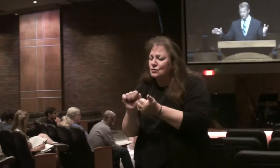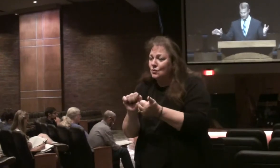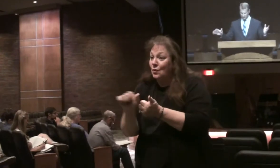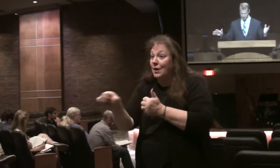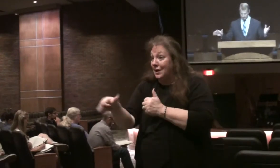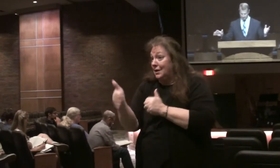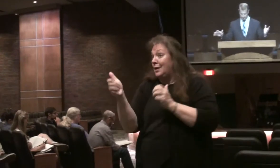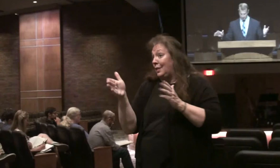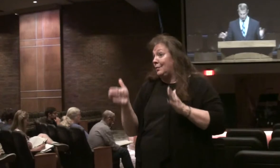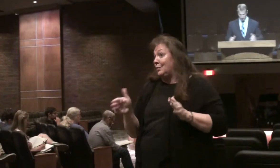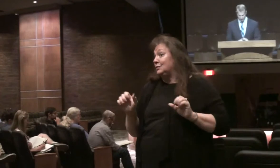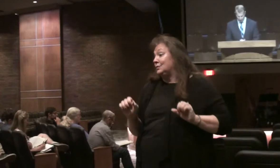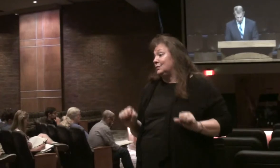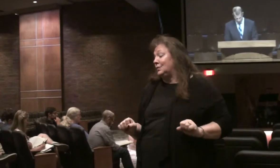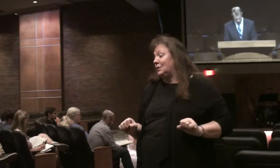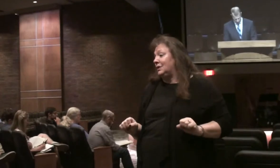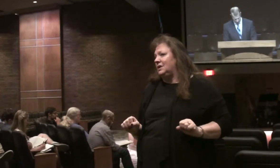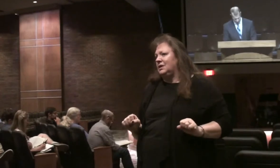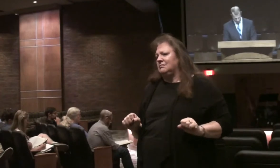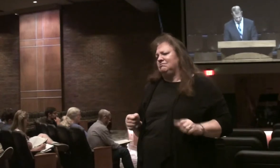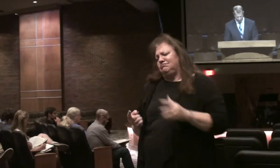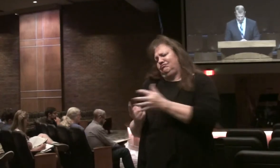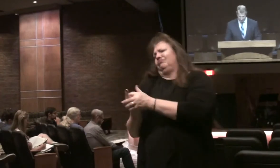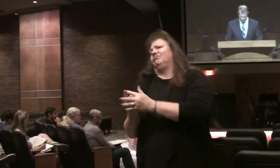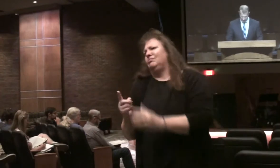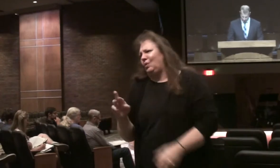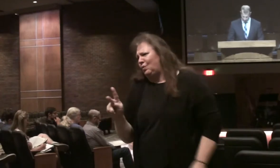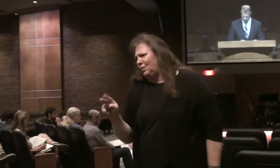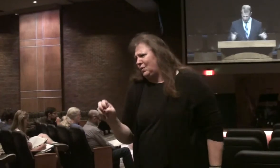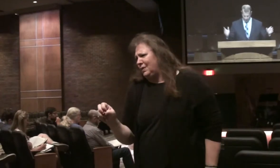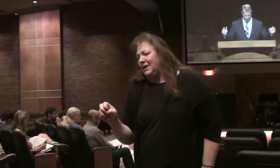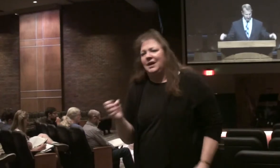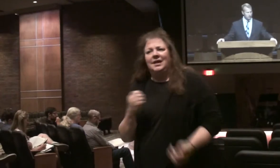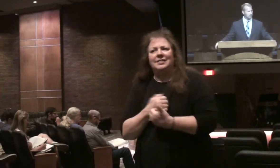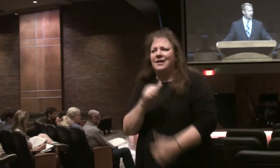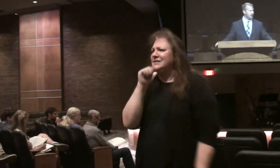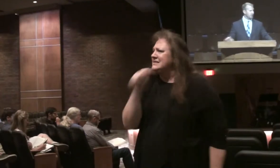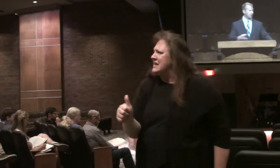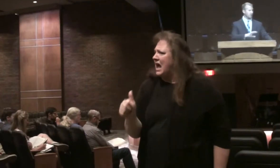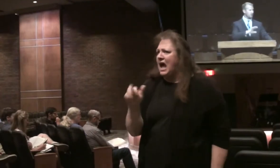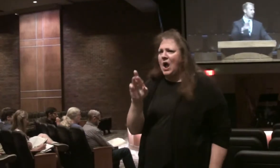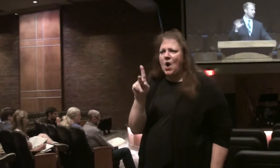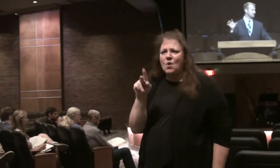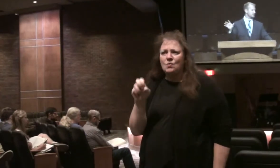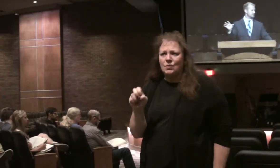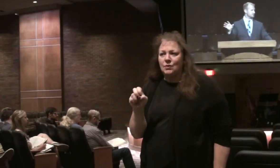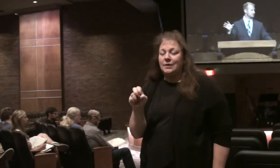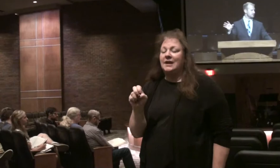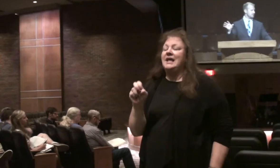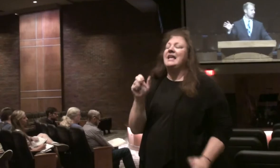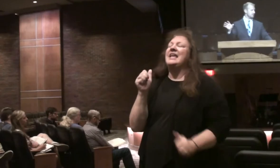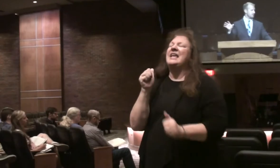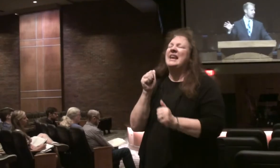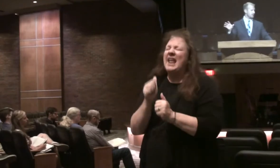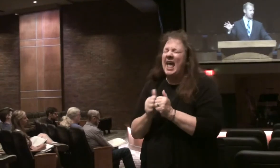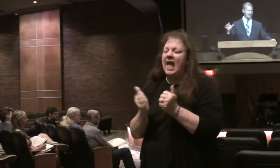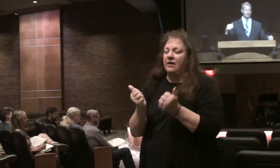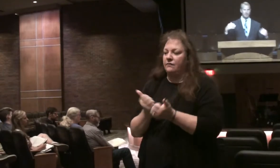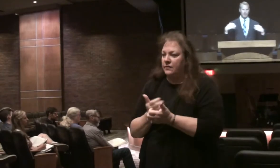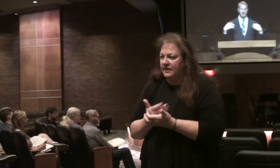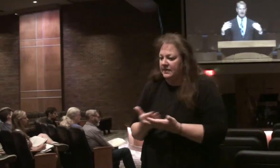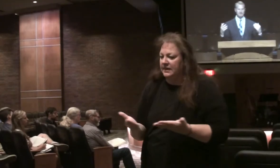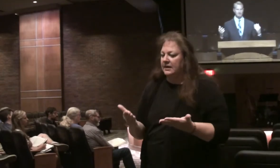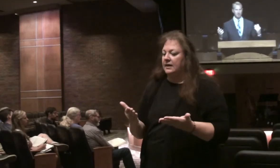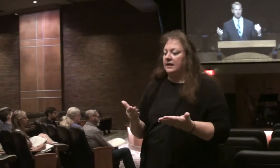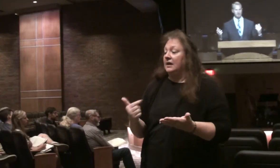fellow believer, to be rude. Love is not rude. And this would apply in all areas. You know, I